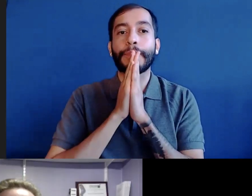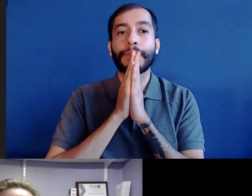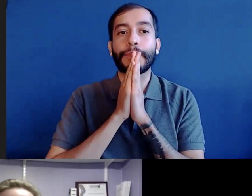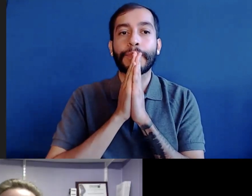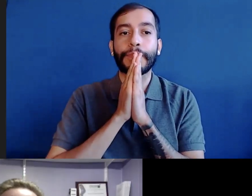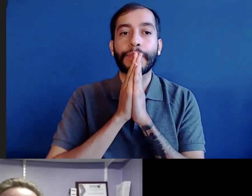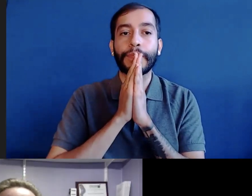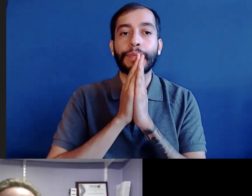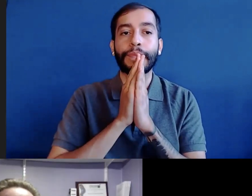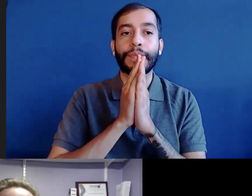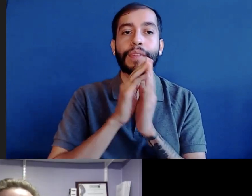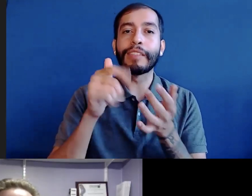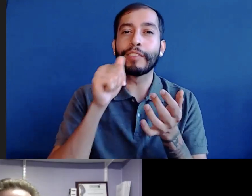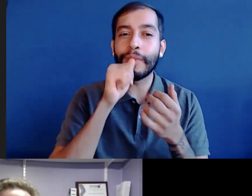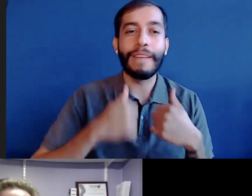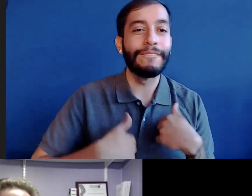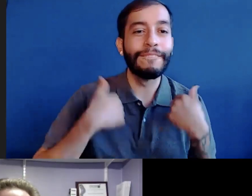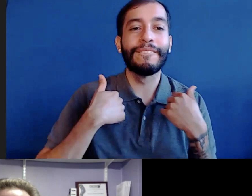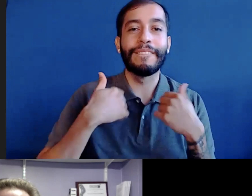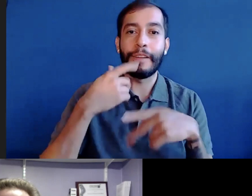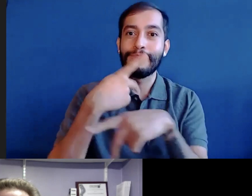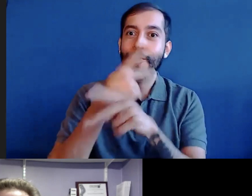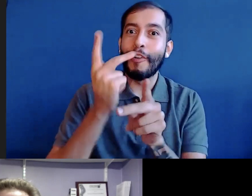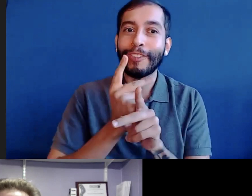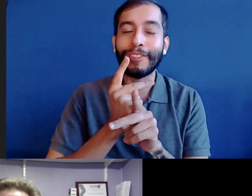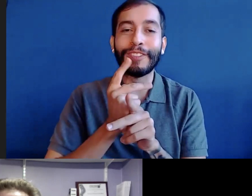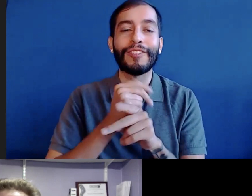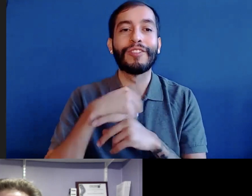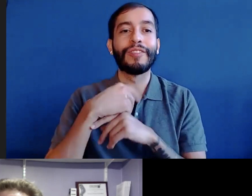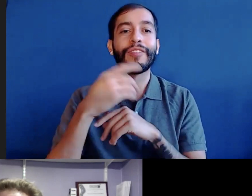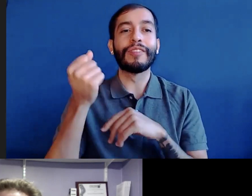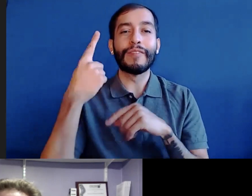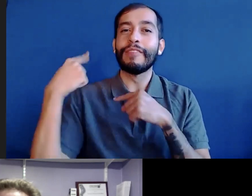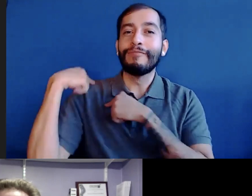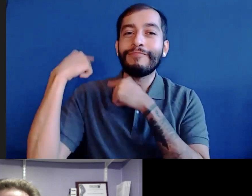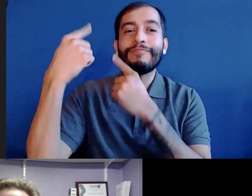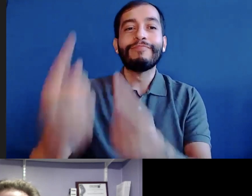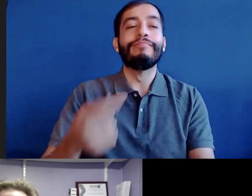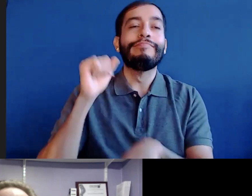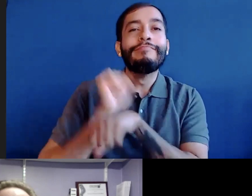production. So we have been working with a